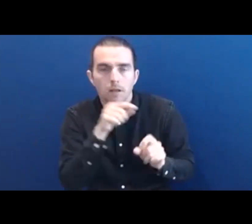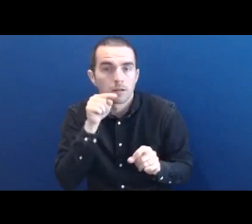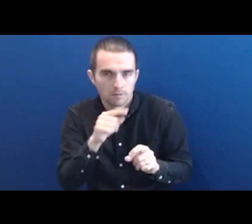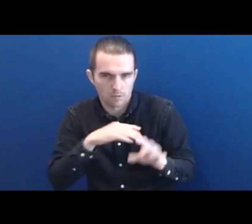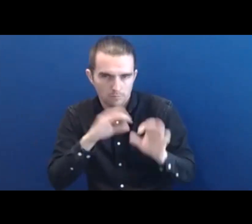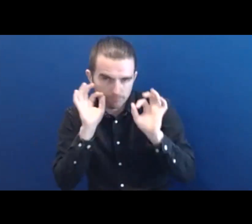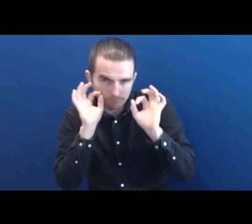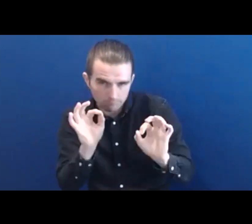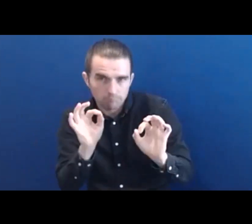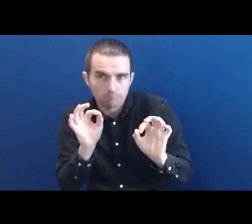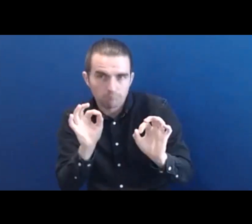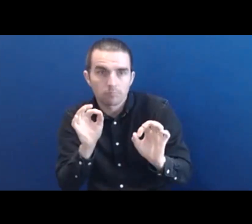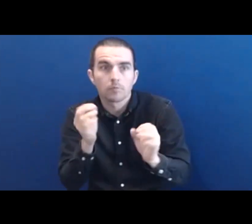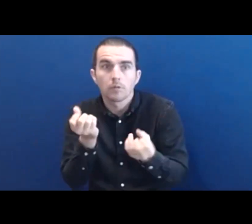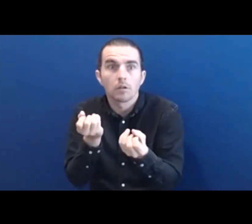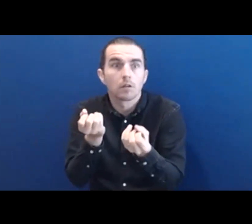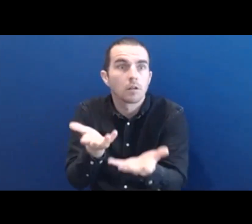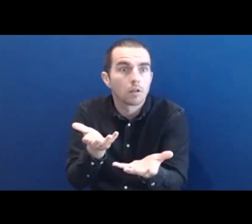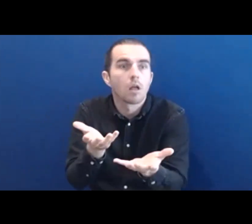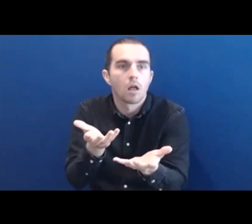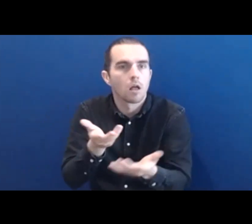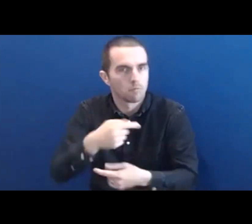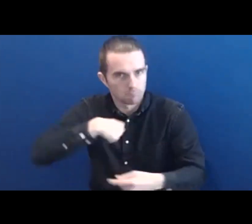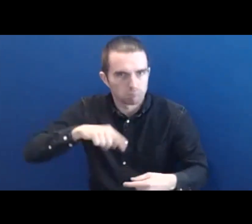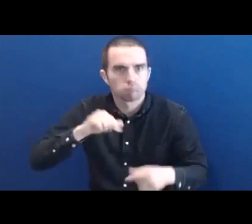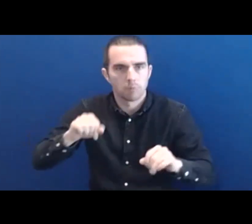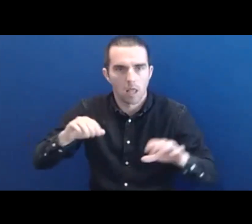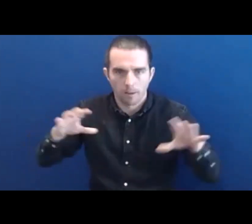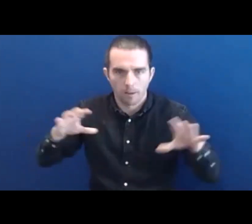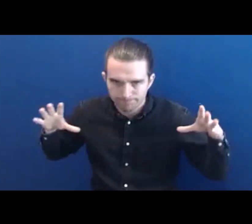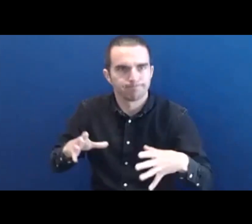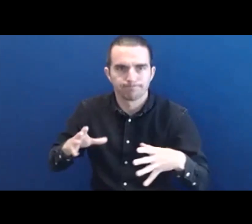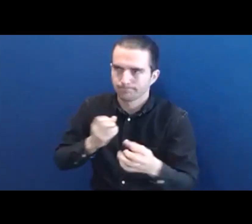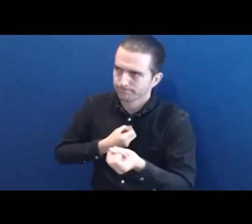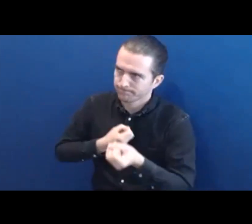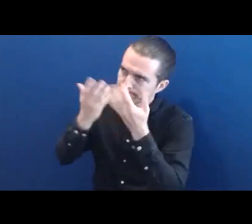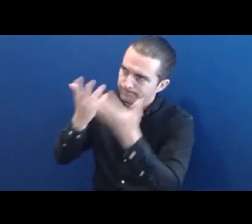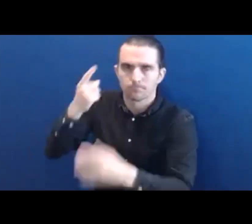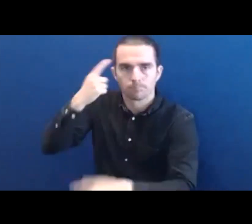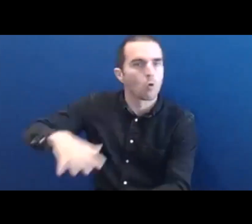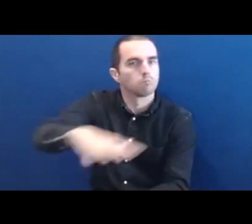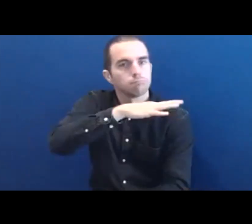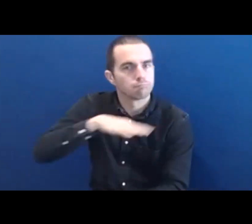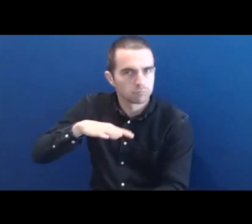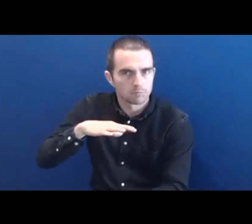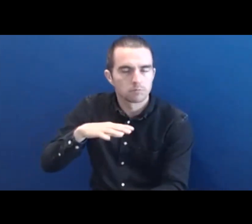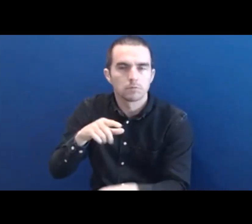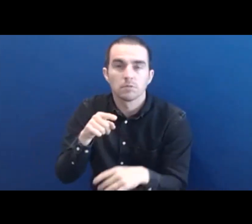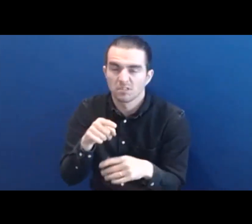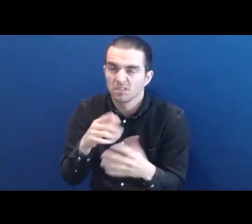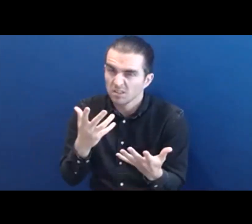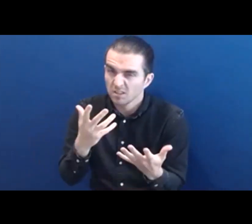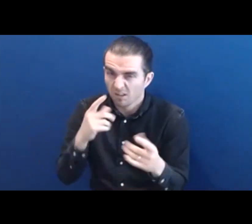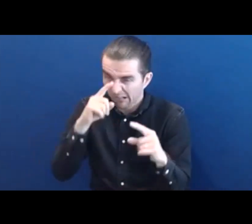I think it's acknowledging that that there are capacity needs to be built for person with disability to be able